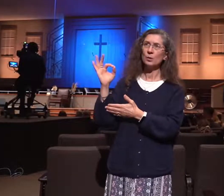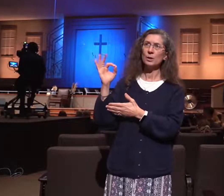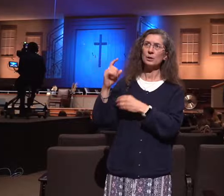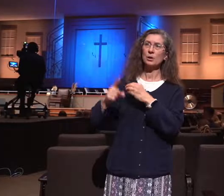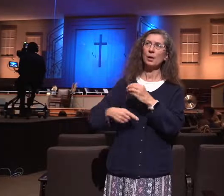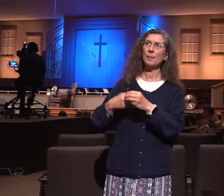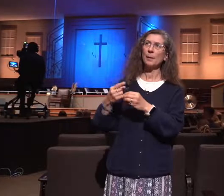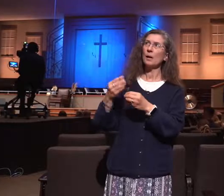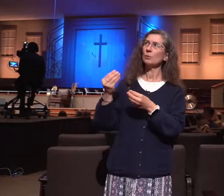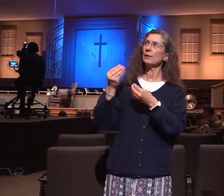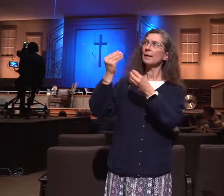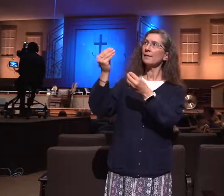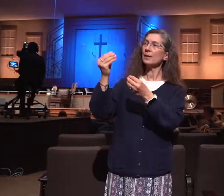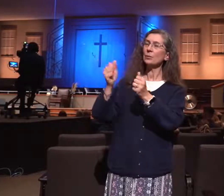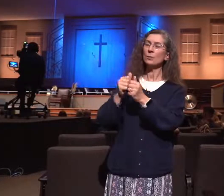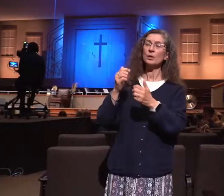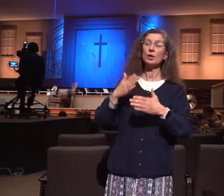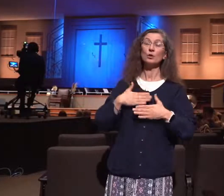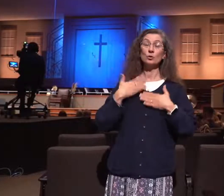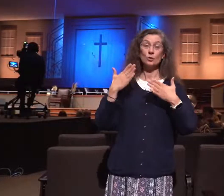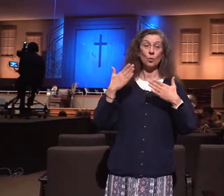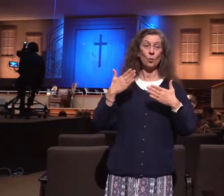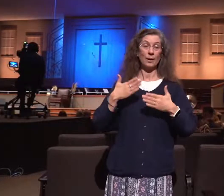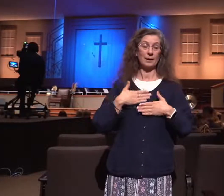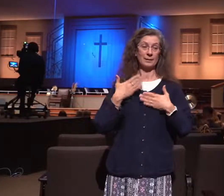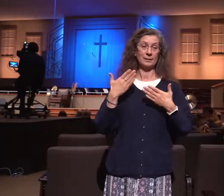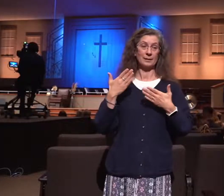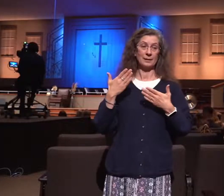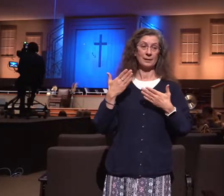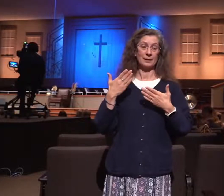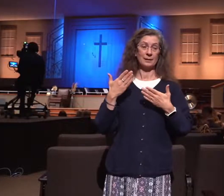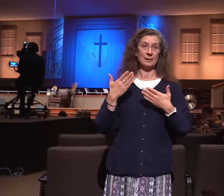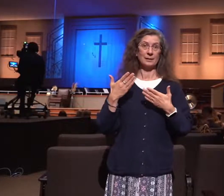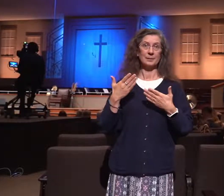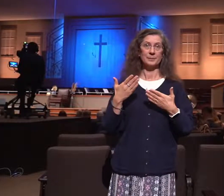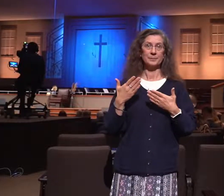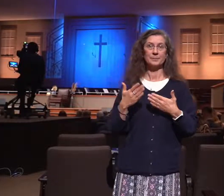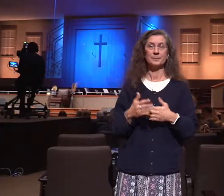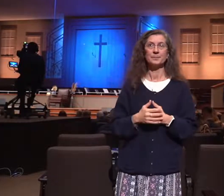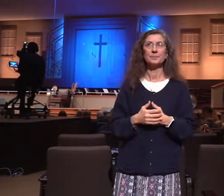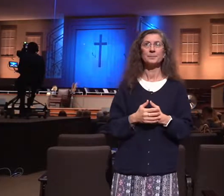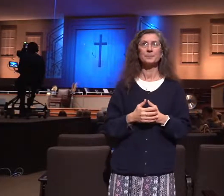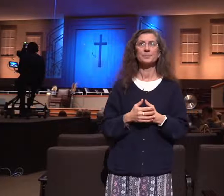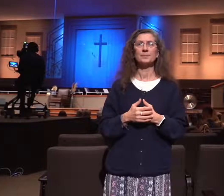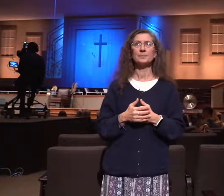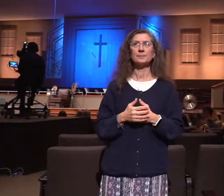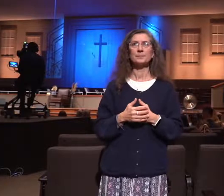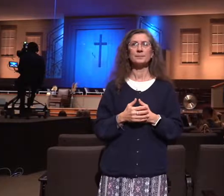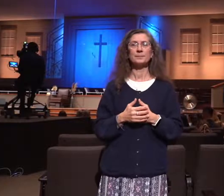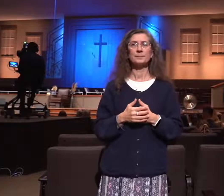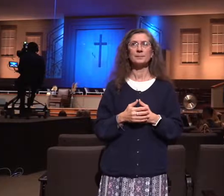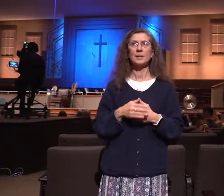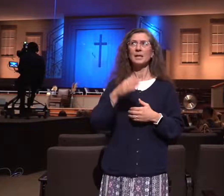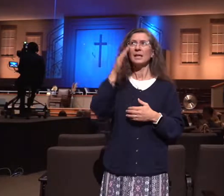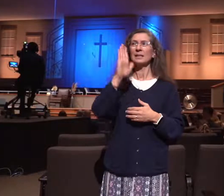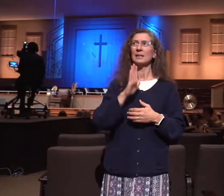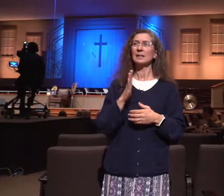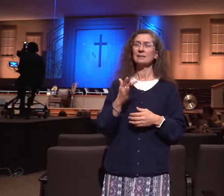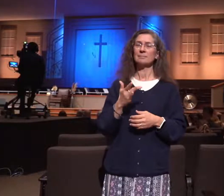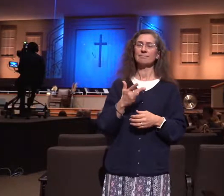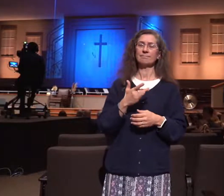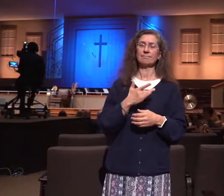preach about the joy of giving. And I mean, he brought it in such a way that God dealt with my heart. And by the